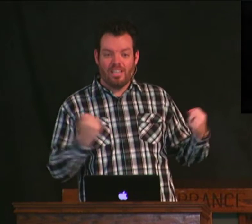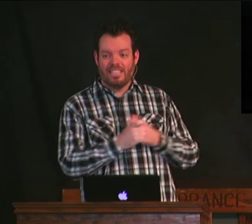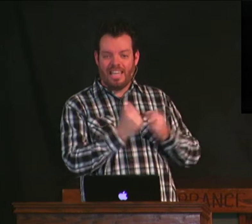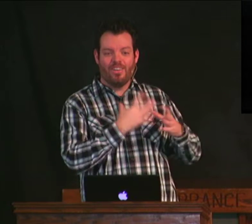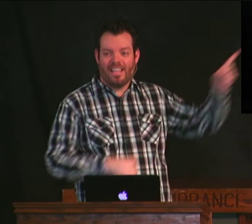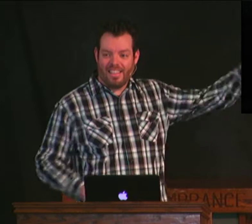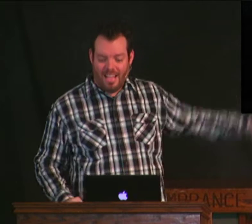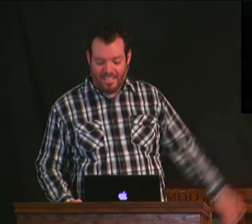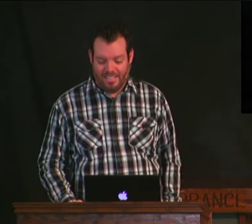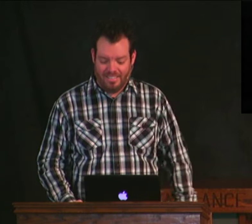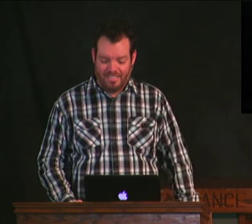Running scared like that.